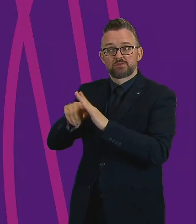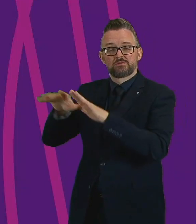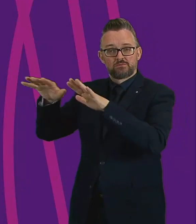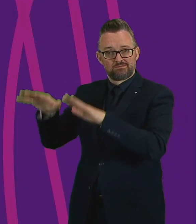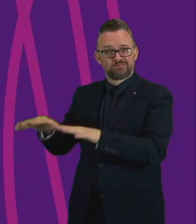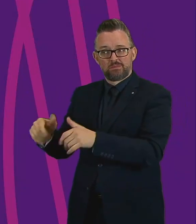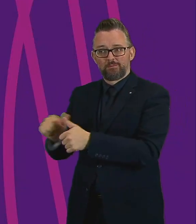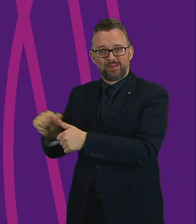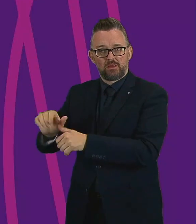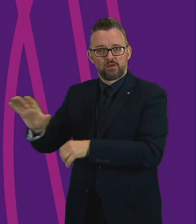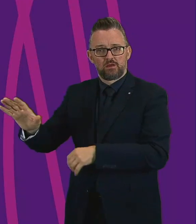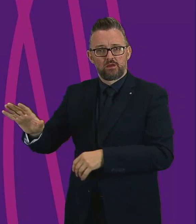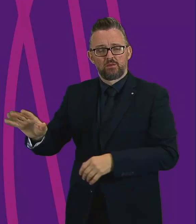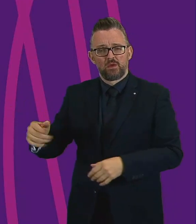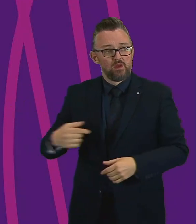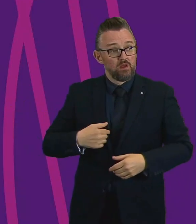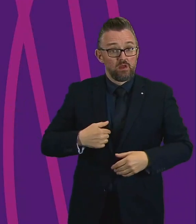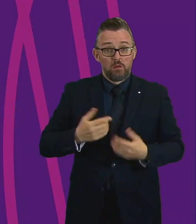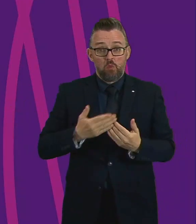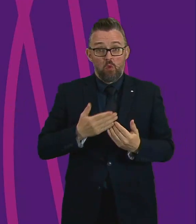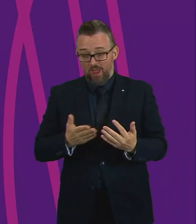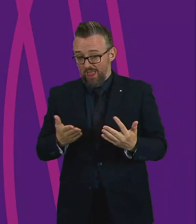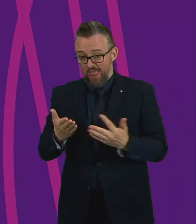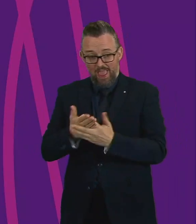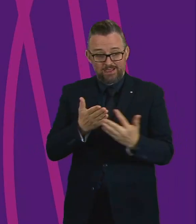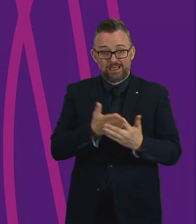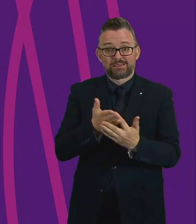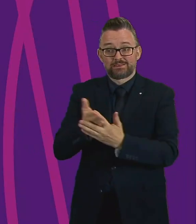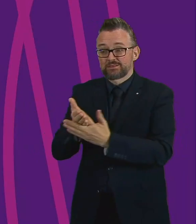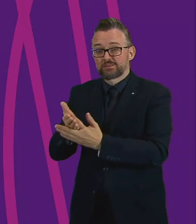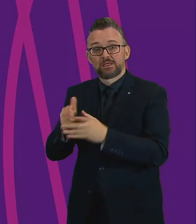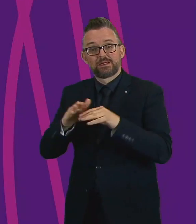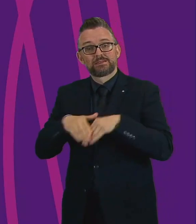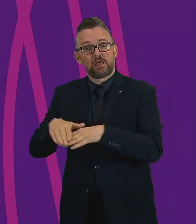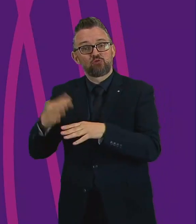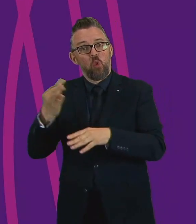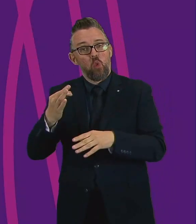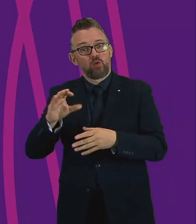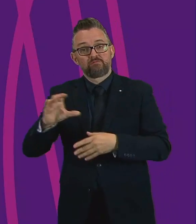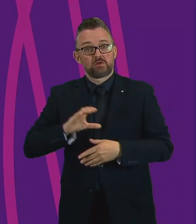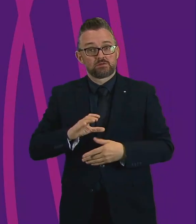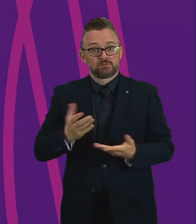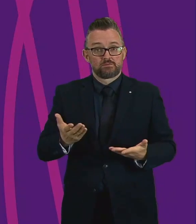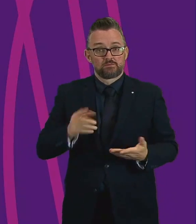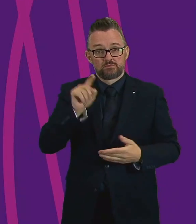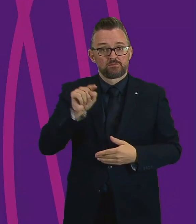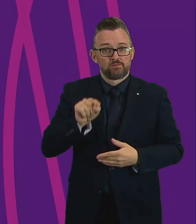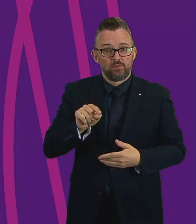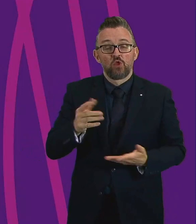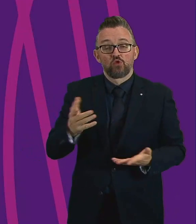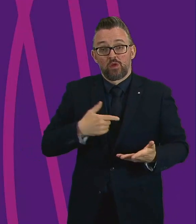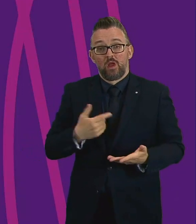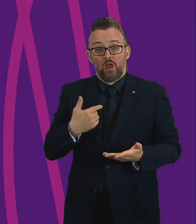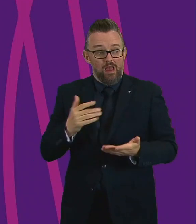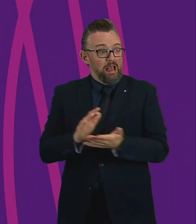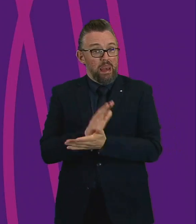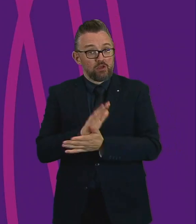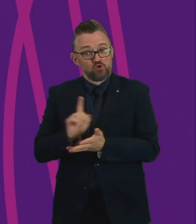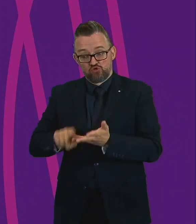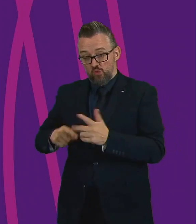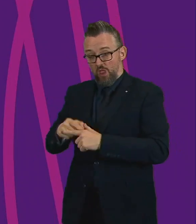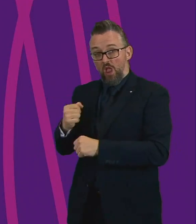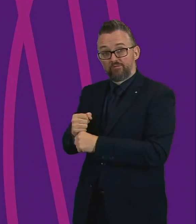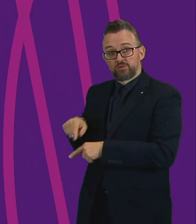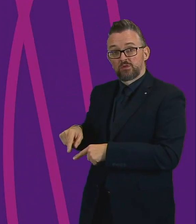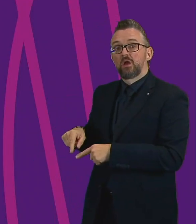will we even be allowed greater access to the National Loan Fund? And I am glad that the UK Government seemed to